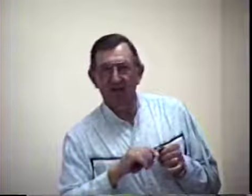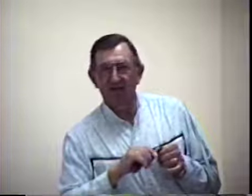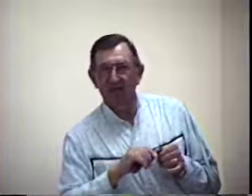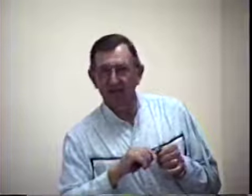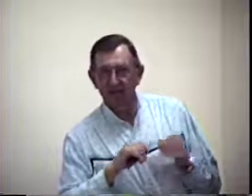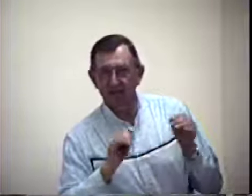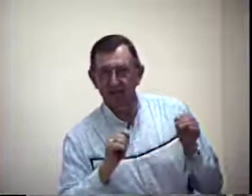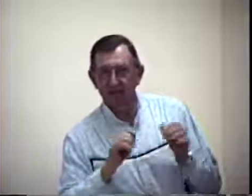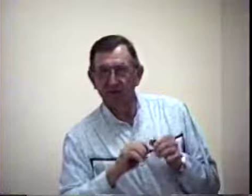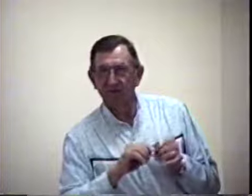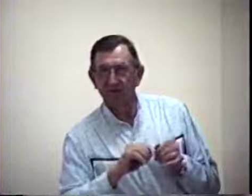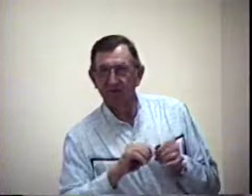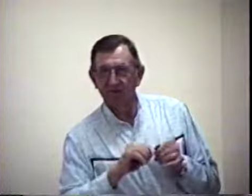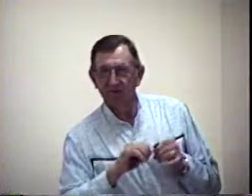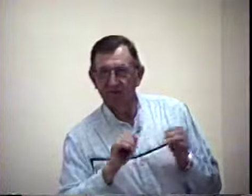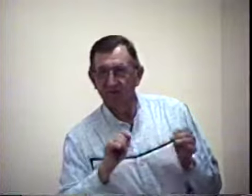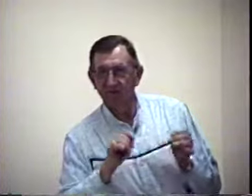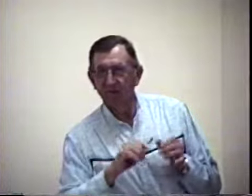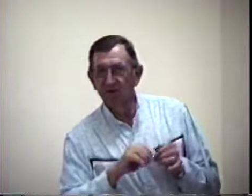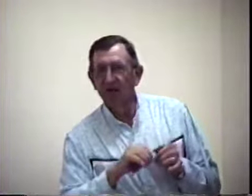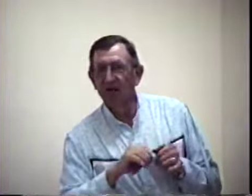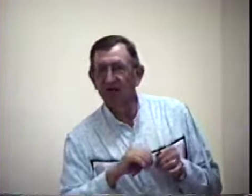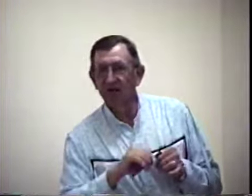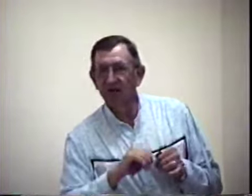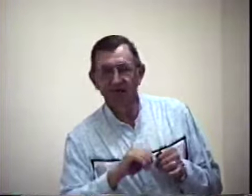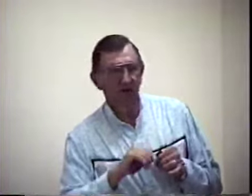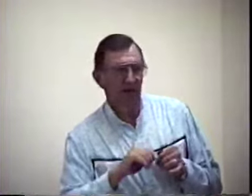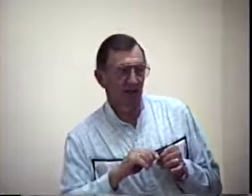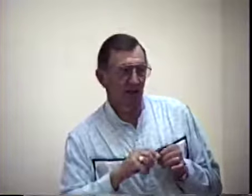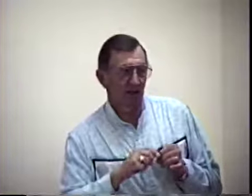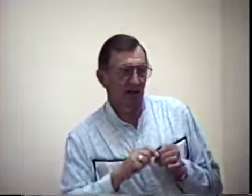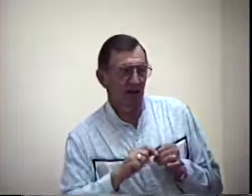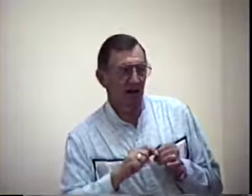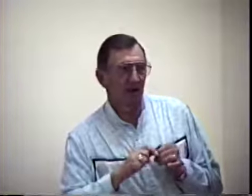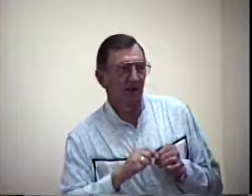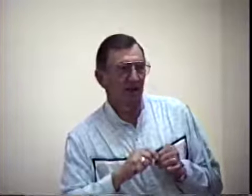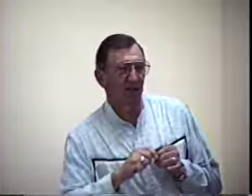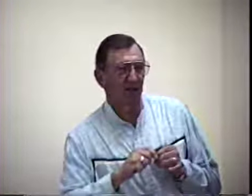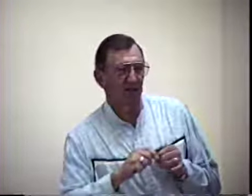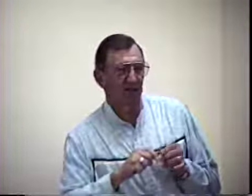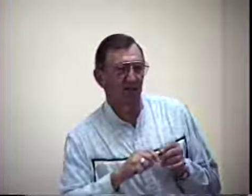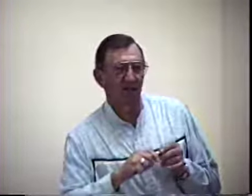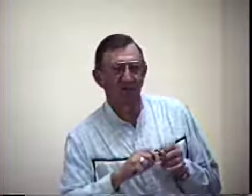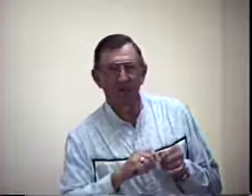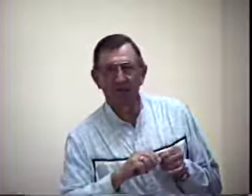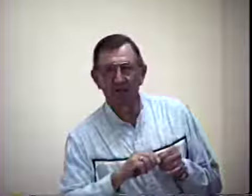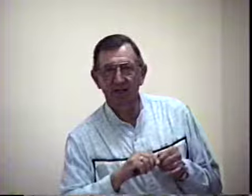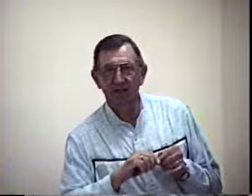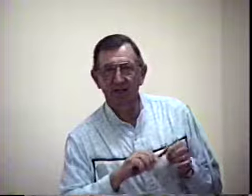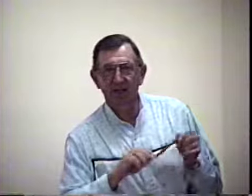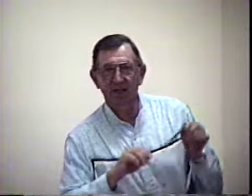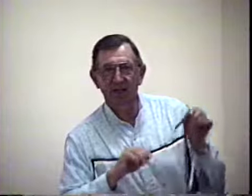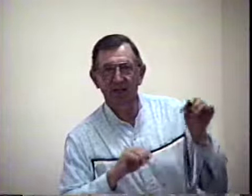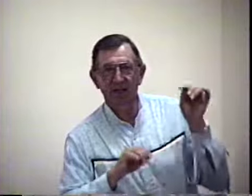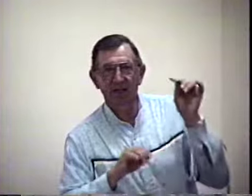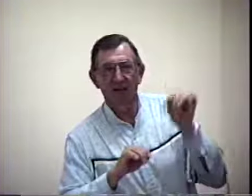a successful future ahead of you with any kind of learning that a person can come out with in any